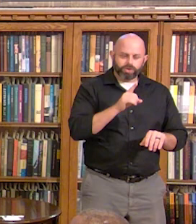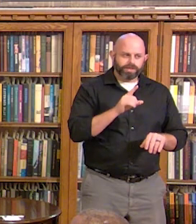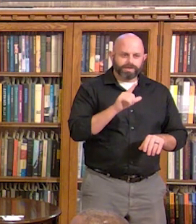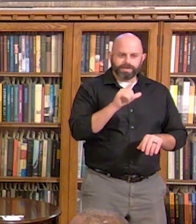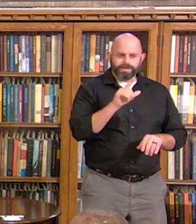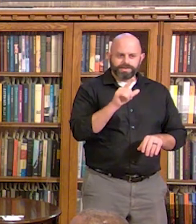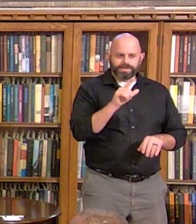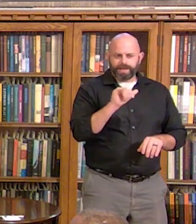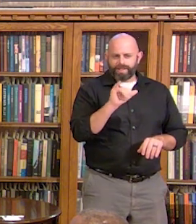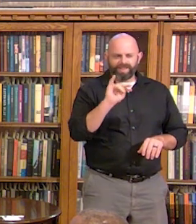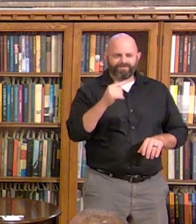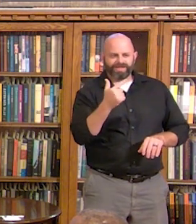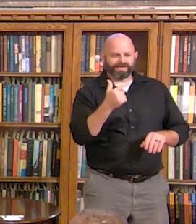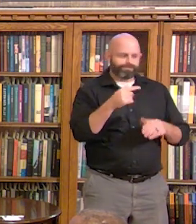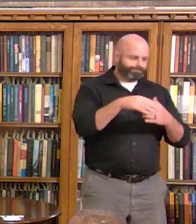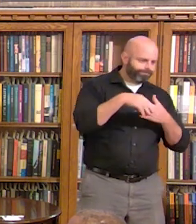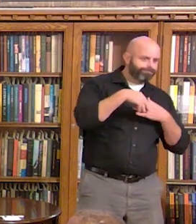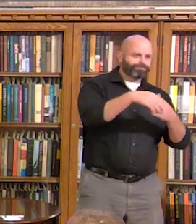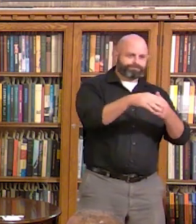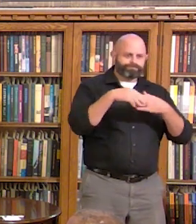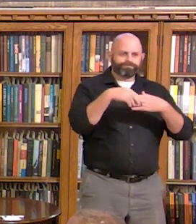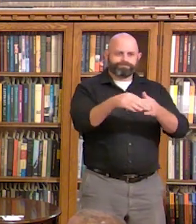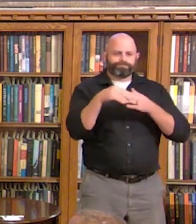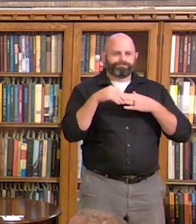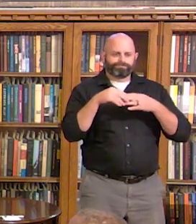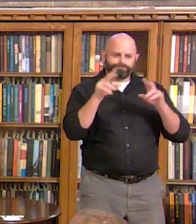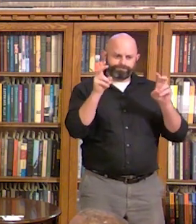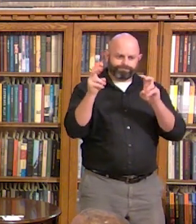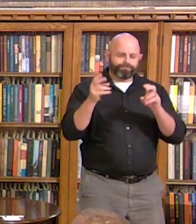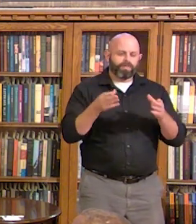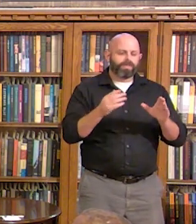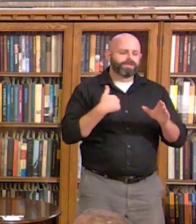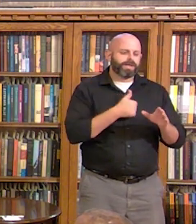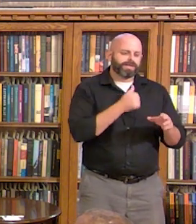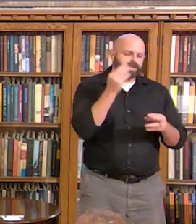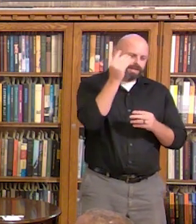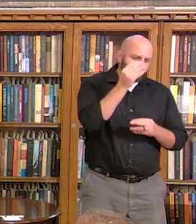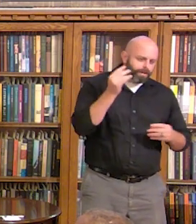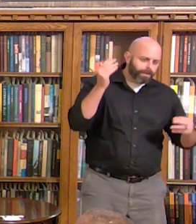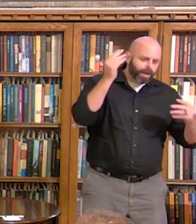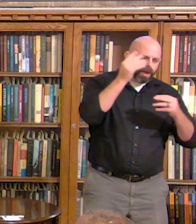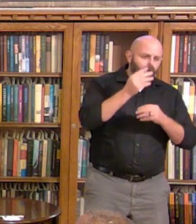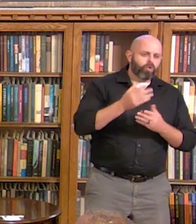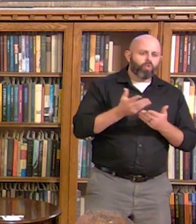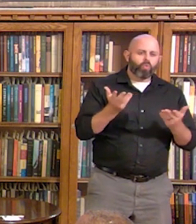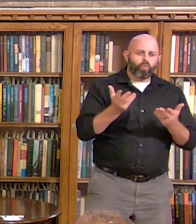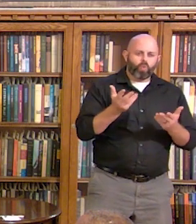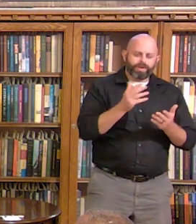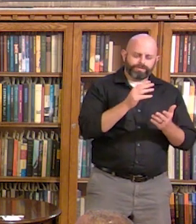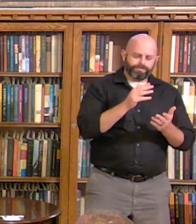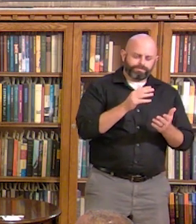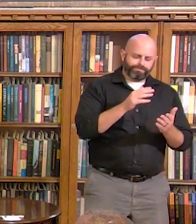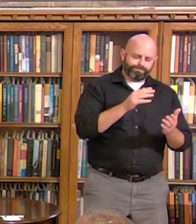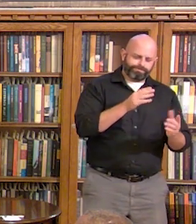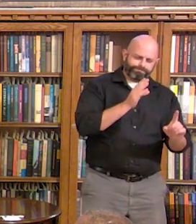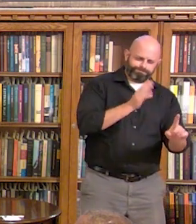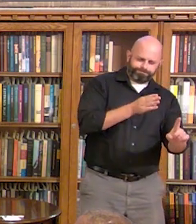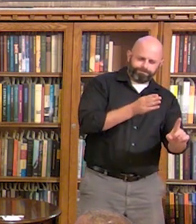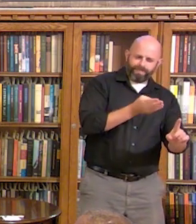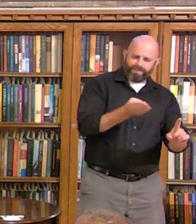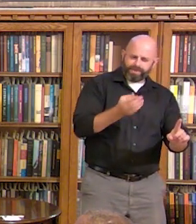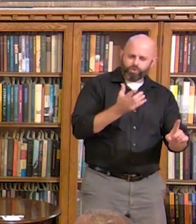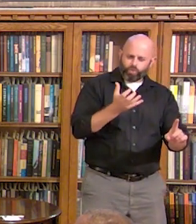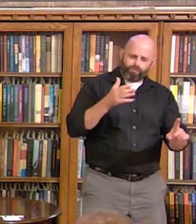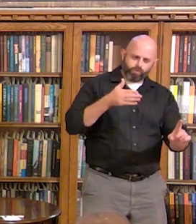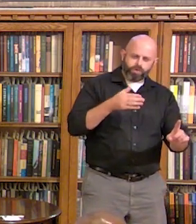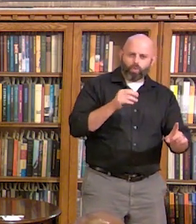course and so that allows us that allow allow us to think about what um Central themes we want to focus on what text